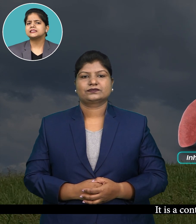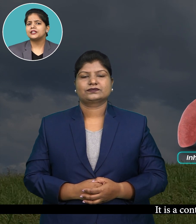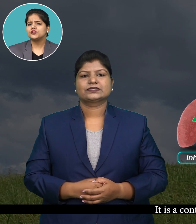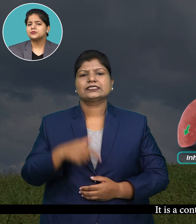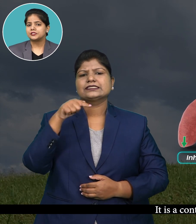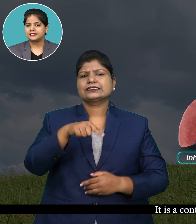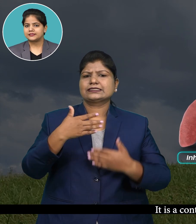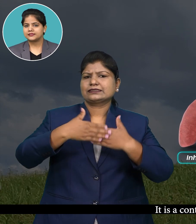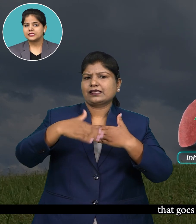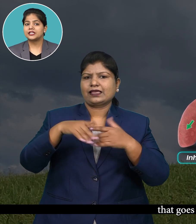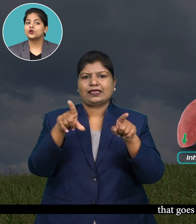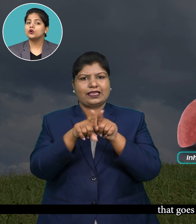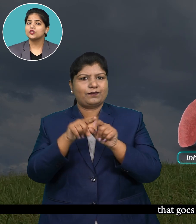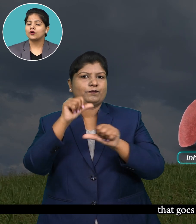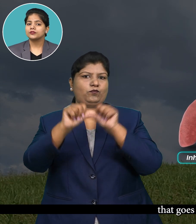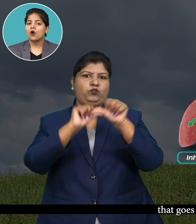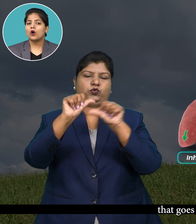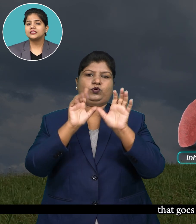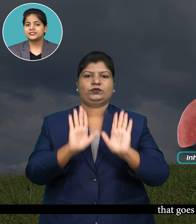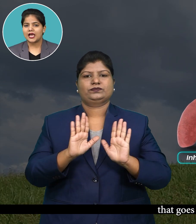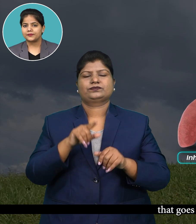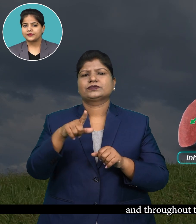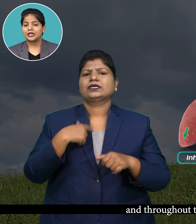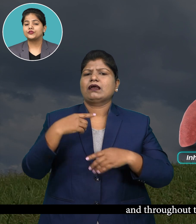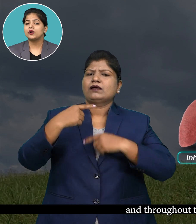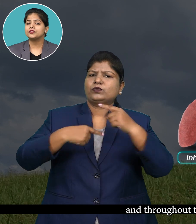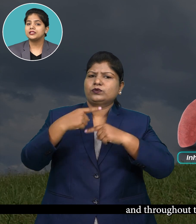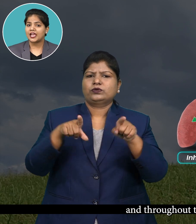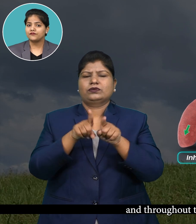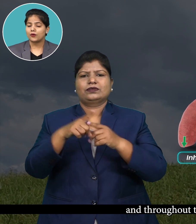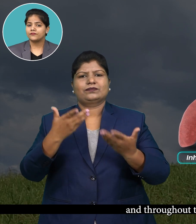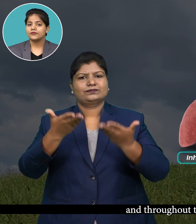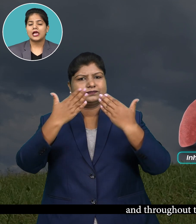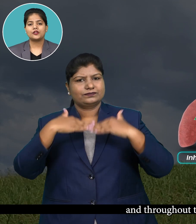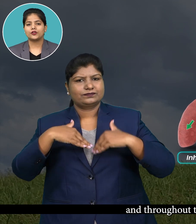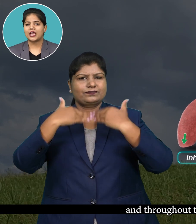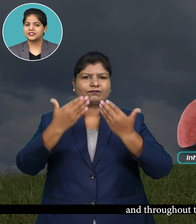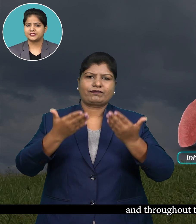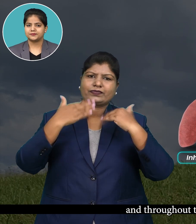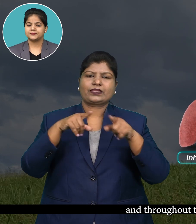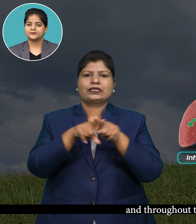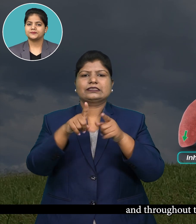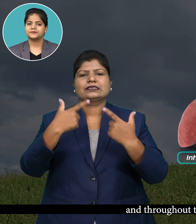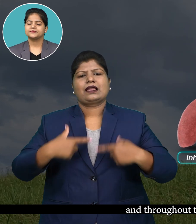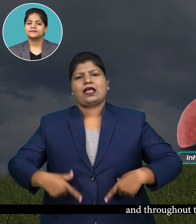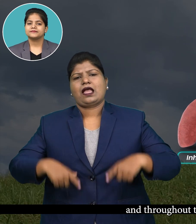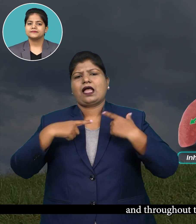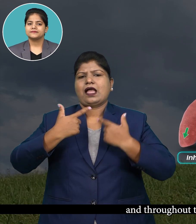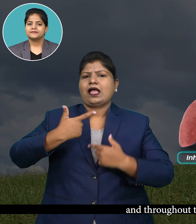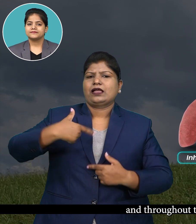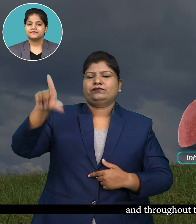It is a continuous process that goes on all the time and throughout the life of an organism.